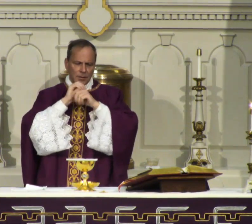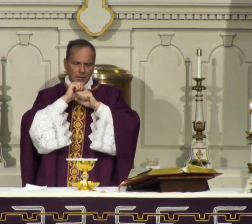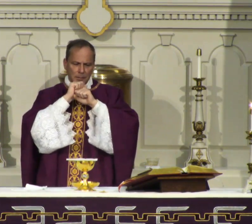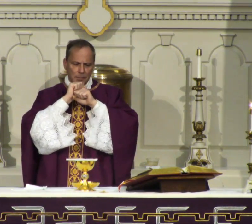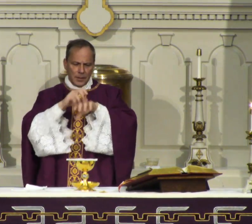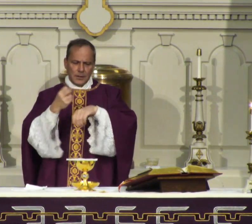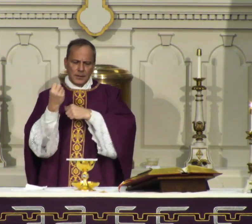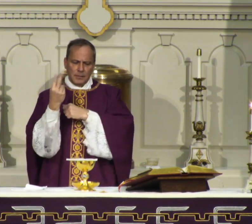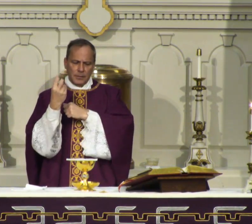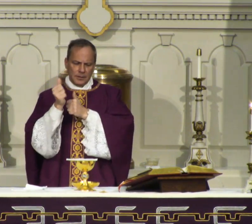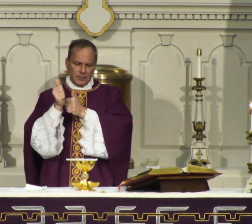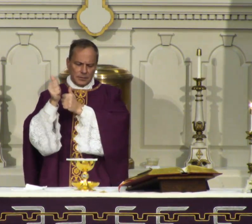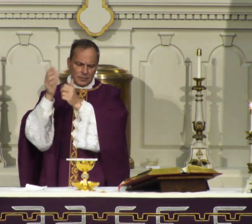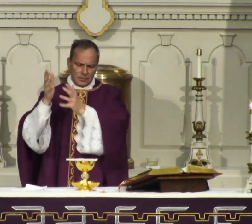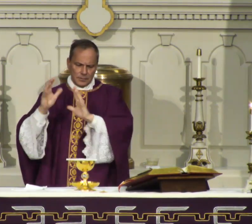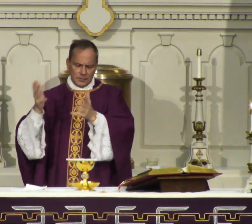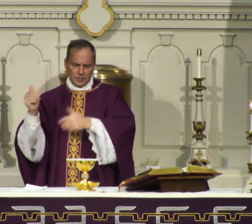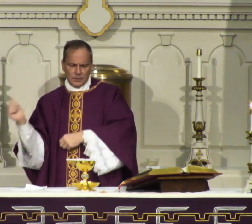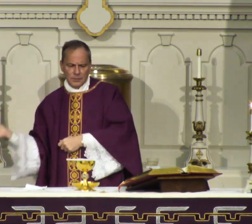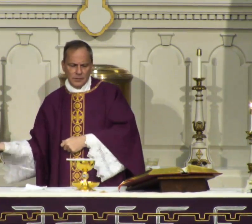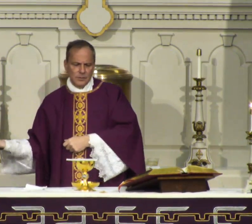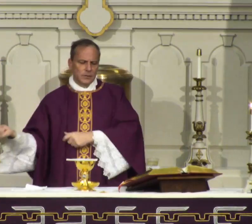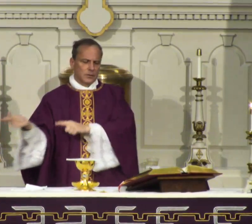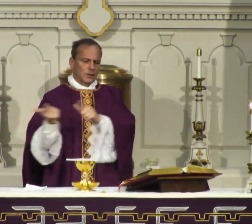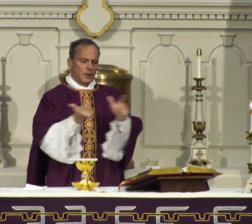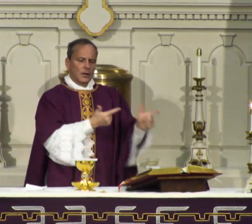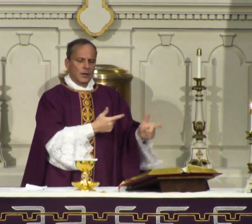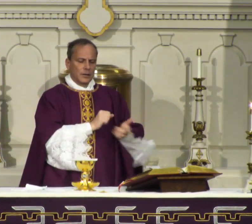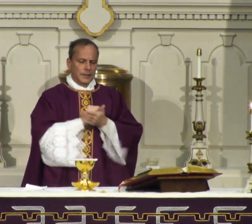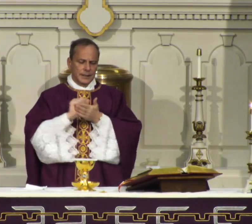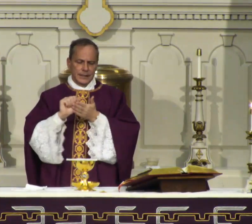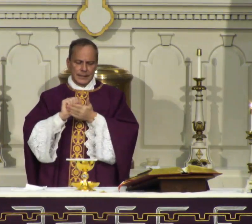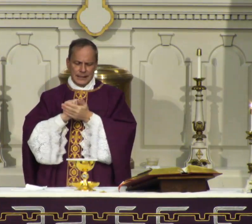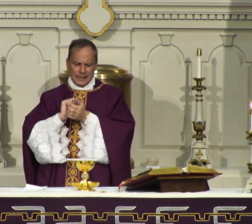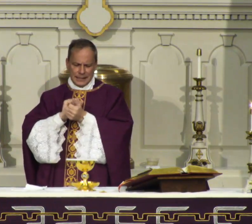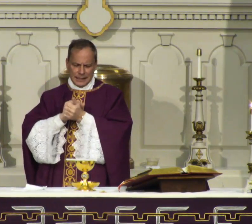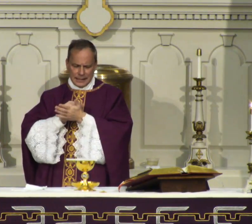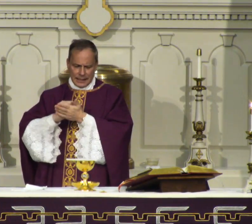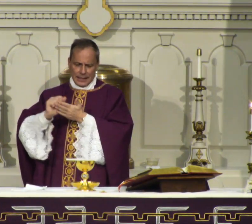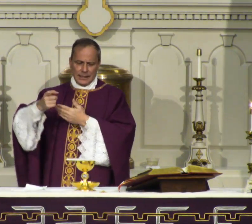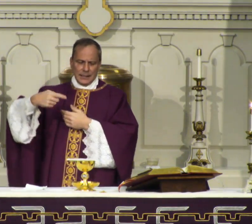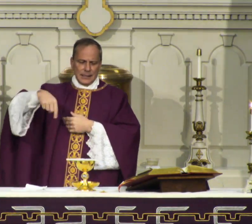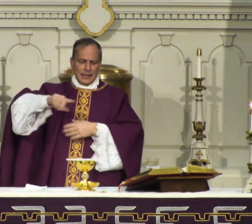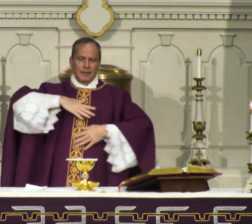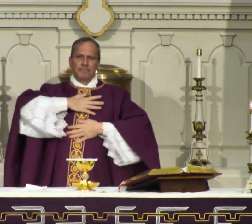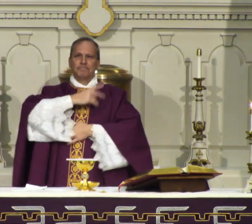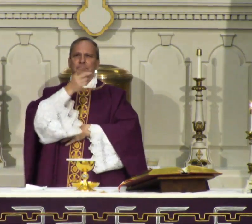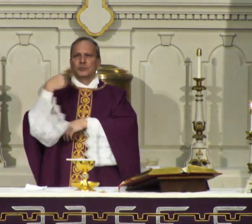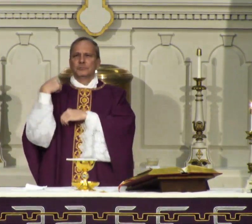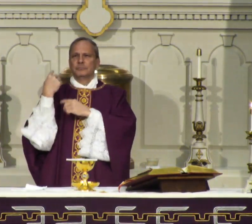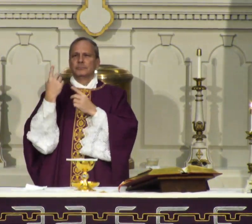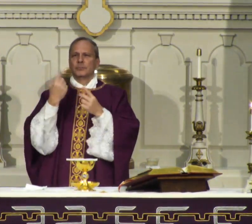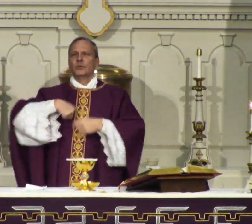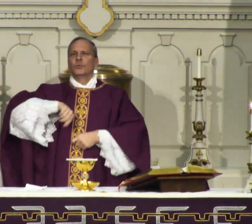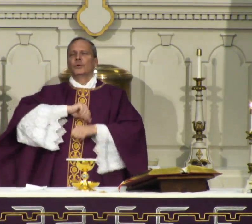Joseph, her spouse, with the blessed apostles and all the saints who have pleased you throughout the ages,